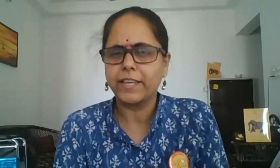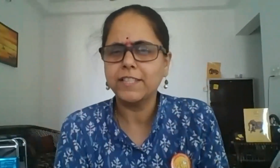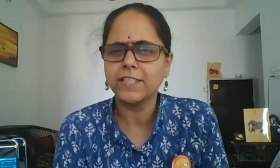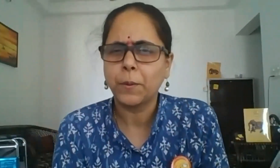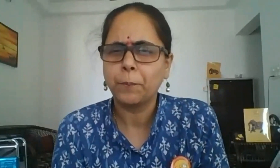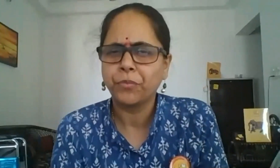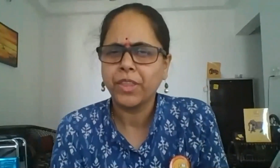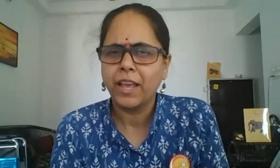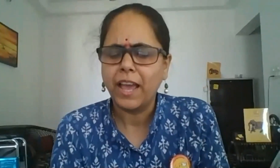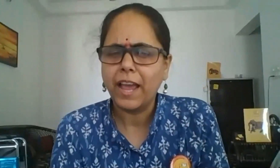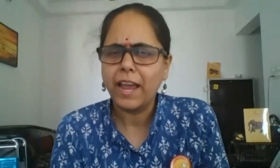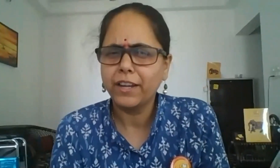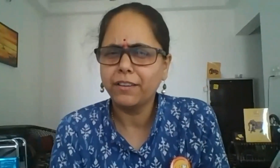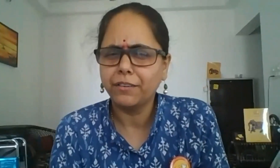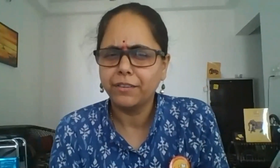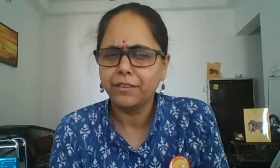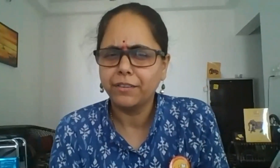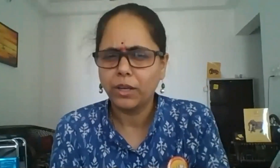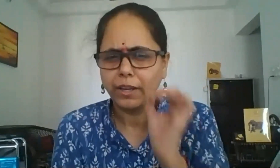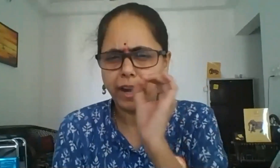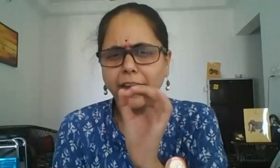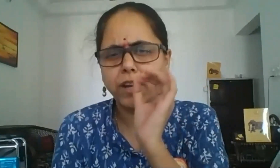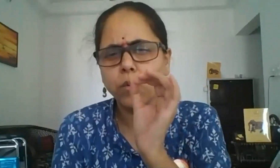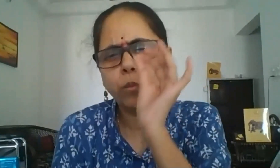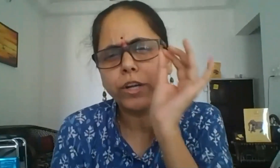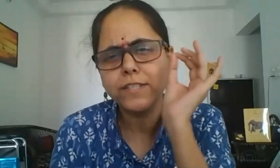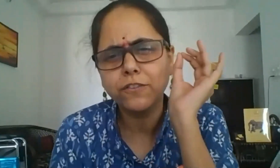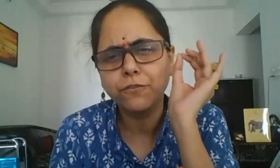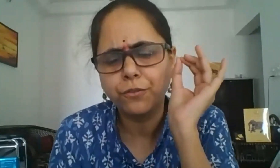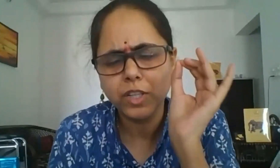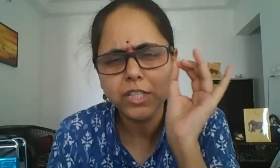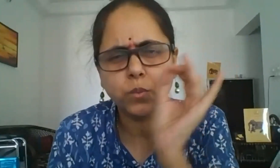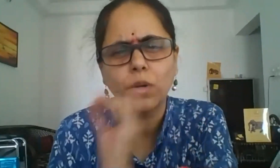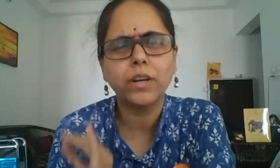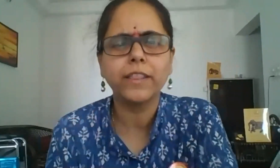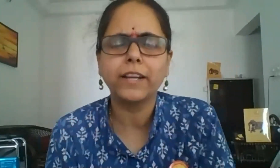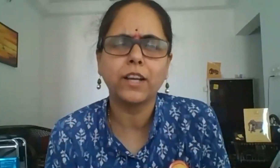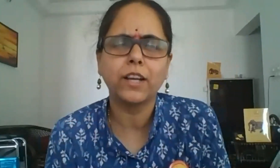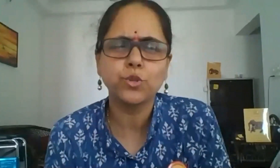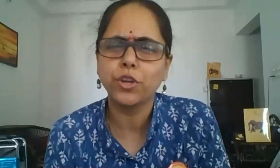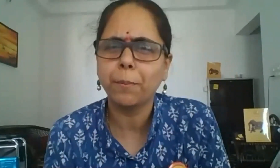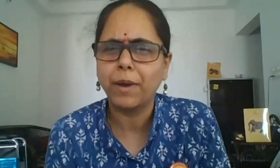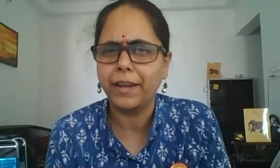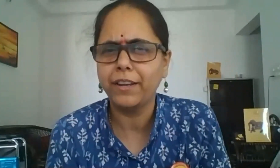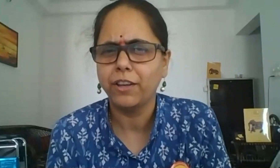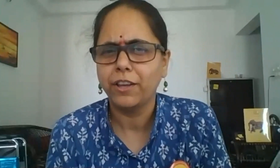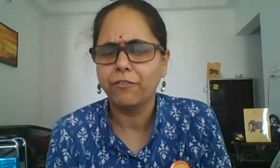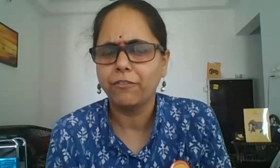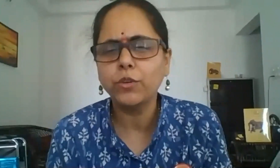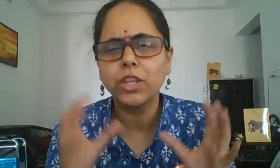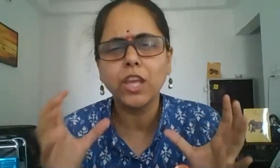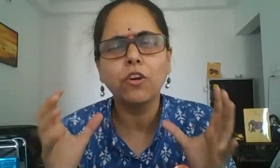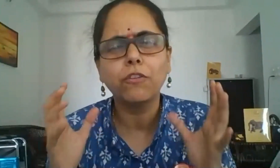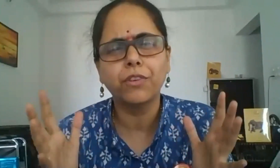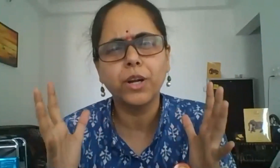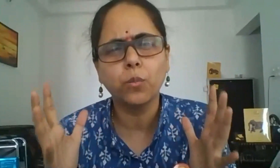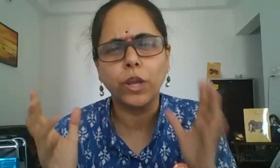2, 3 seconds and write down what is the first word that comes to your mind when you think of word